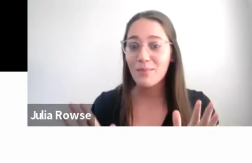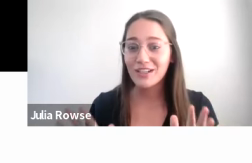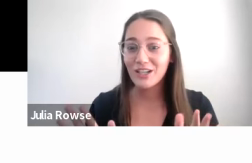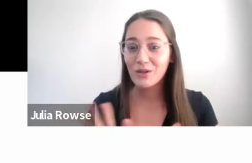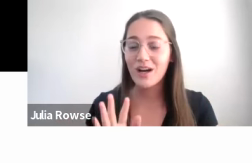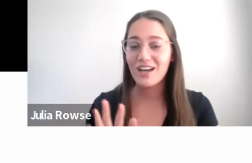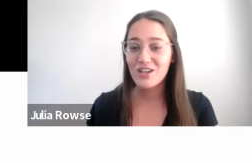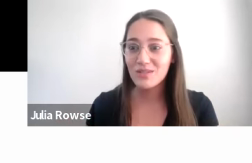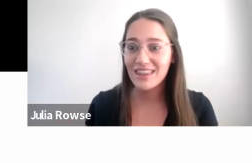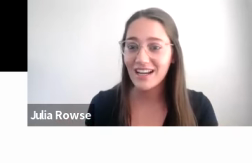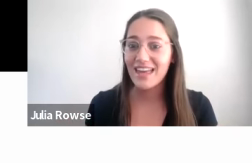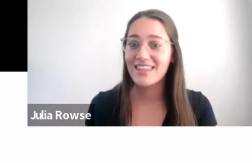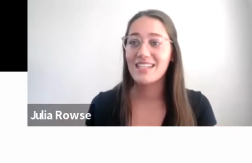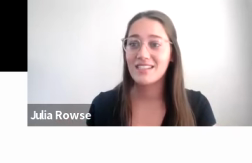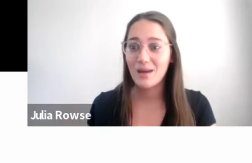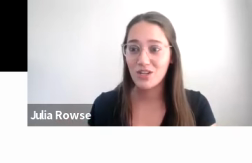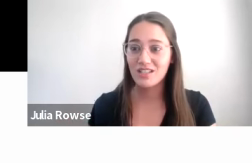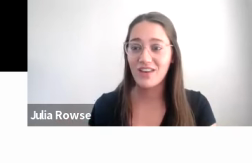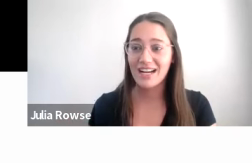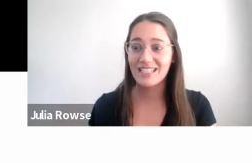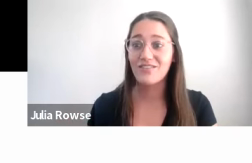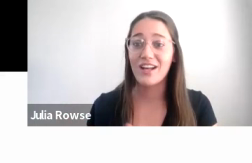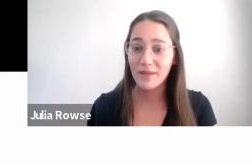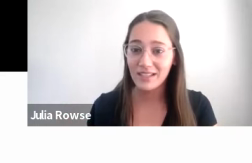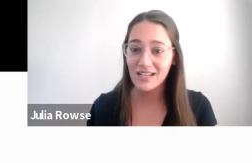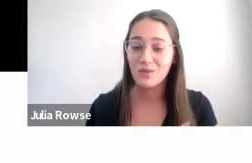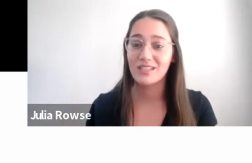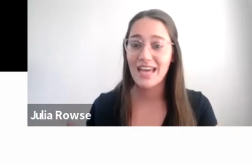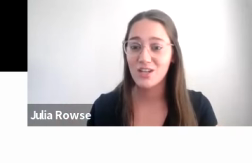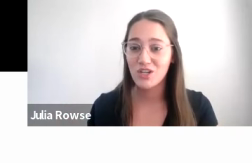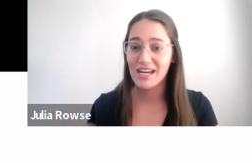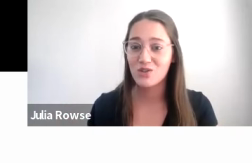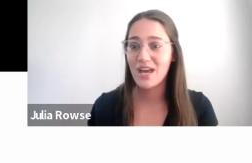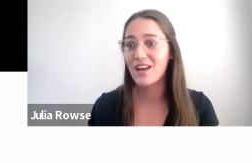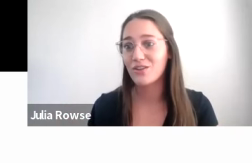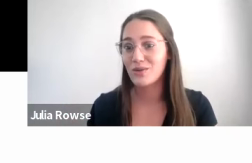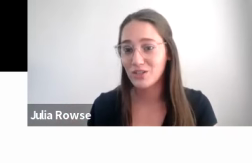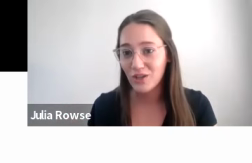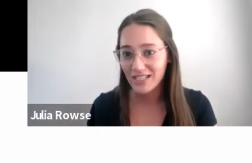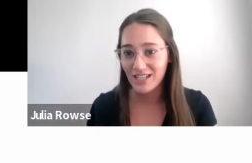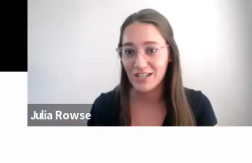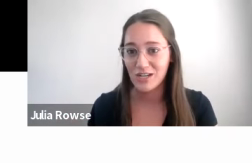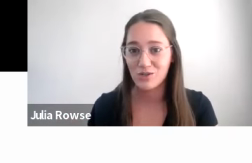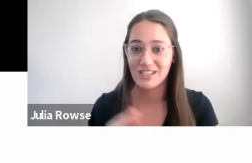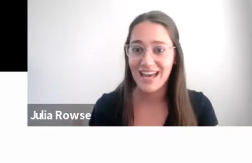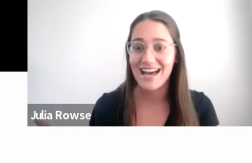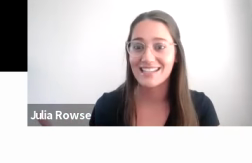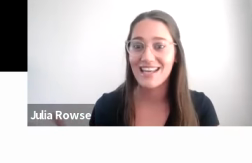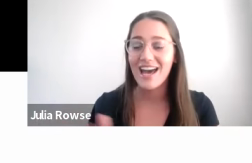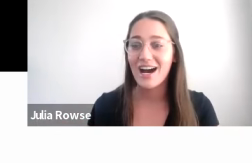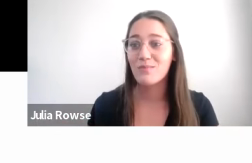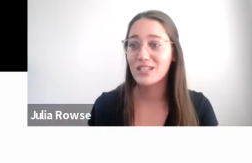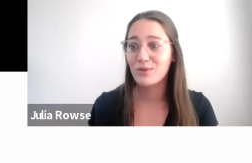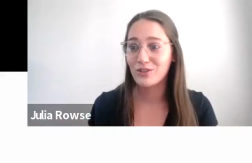will put a little note in there that this is subject to vaccine availability, so this can change, and also as criteria changes